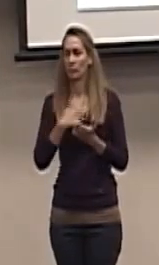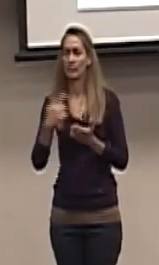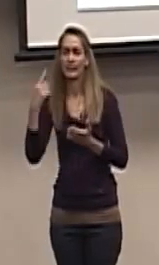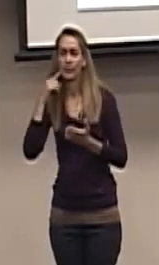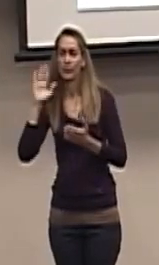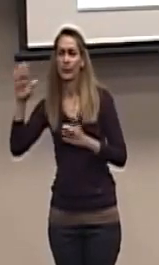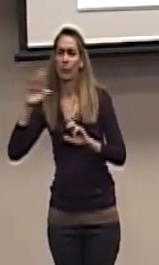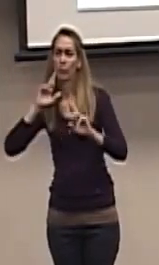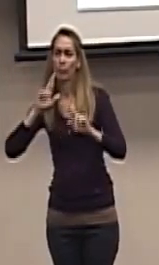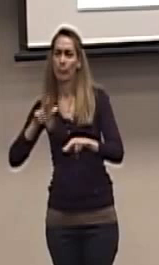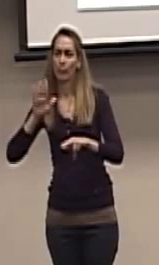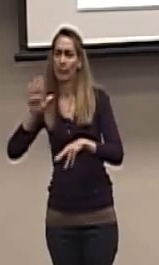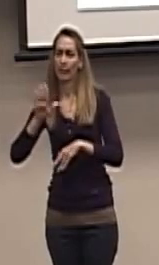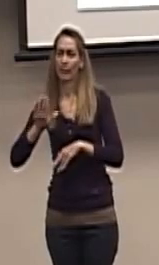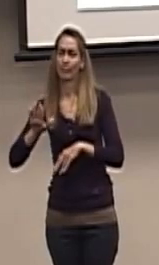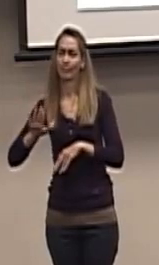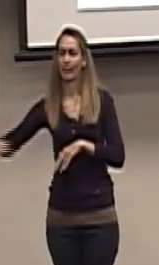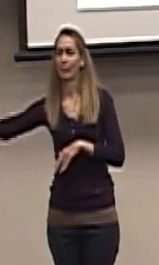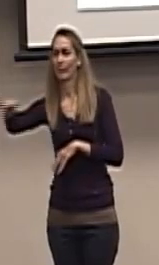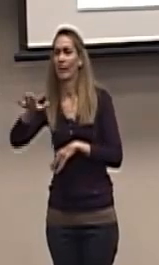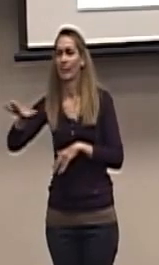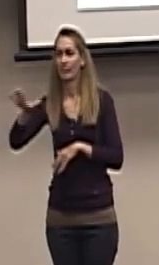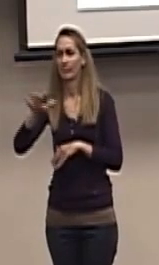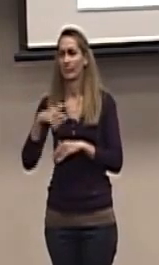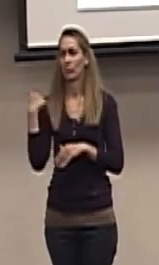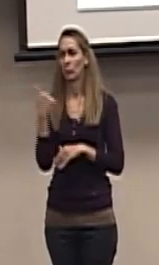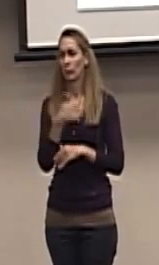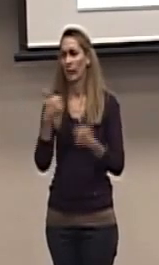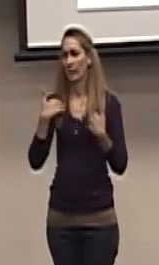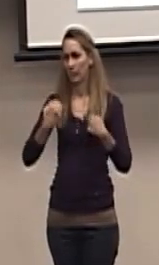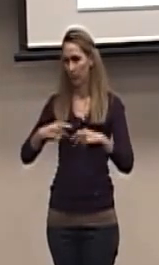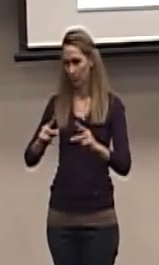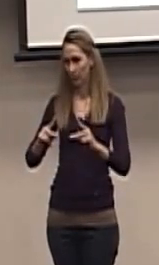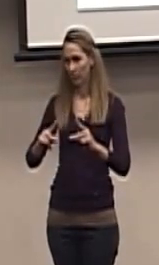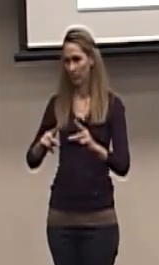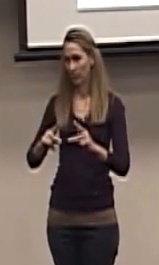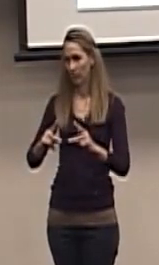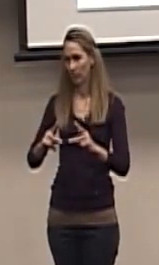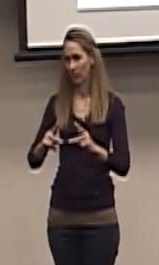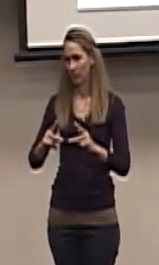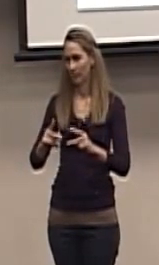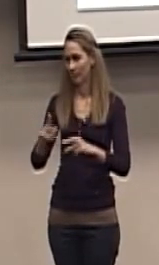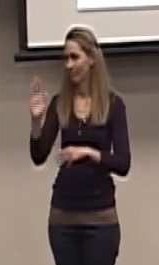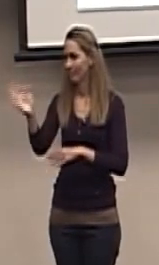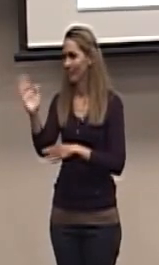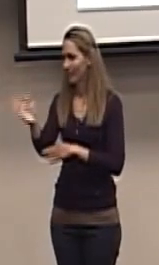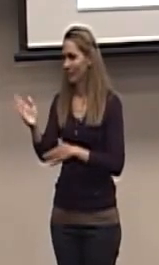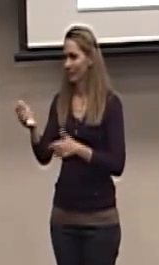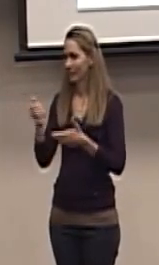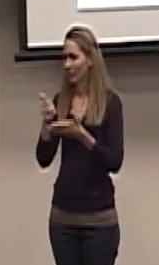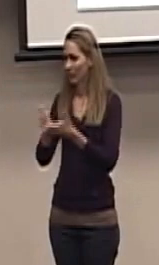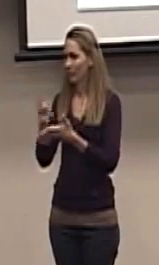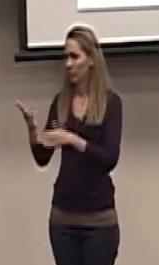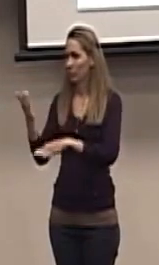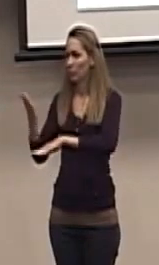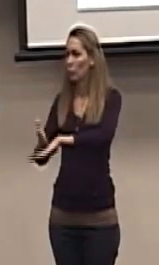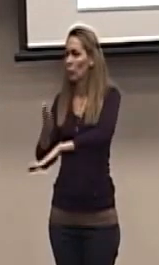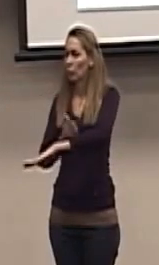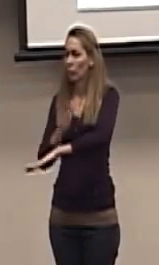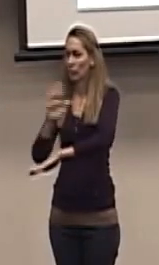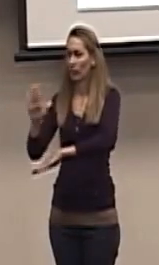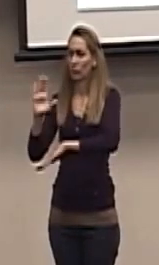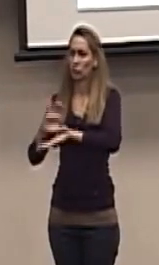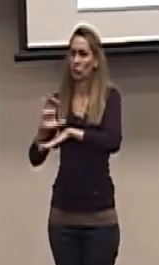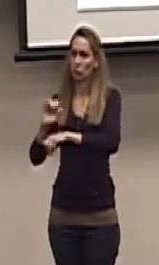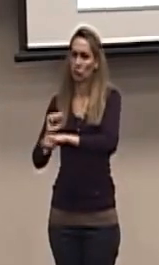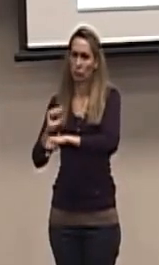regions, and we take the opportunity to also give them lectures to improve upon what they are doing. Besides that,